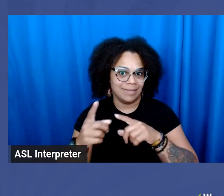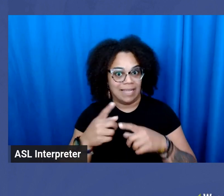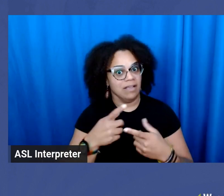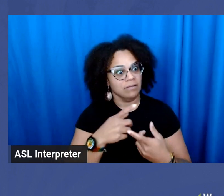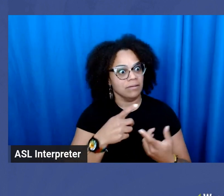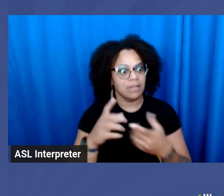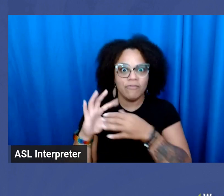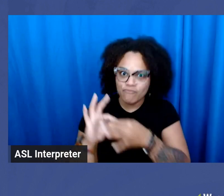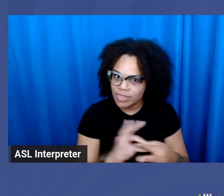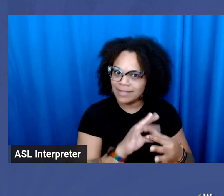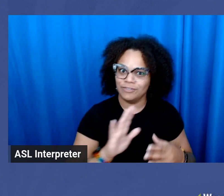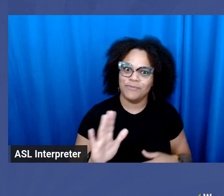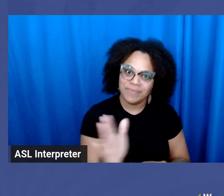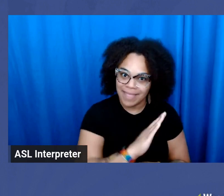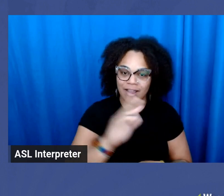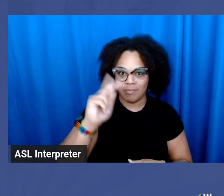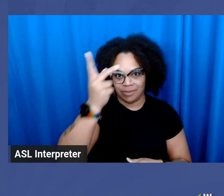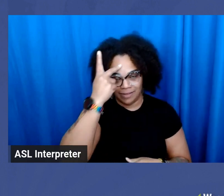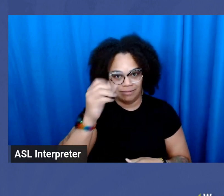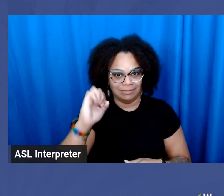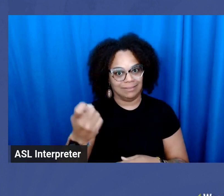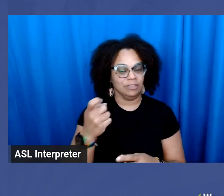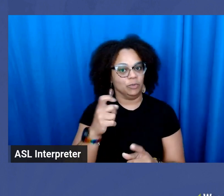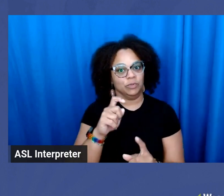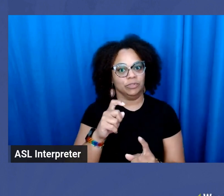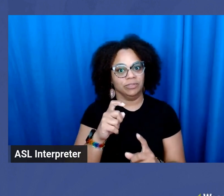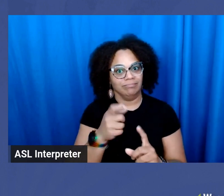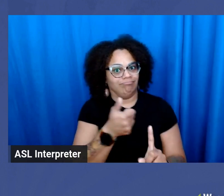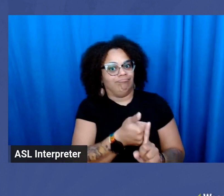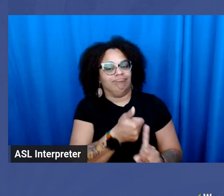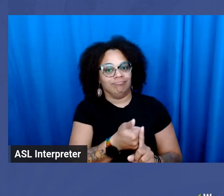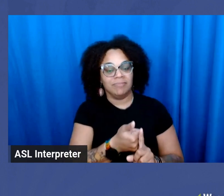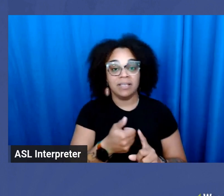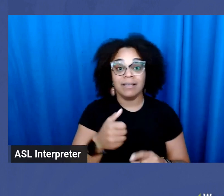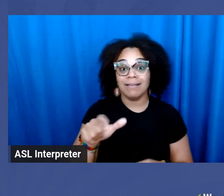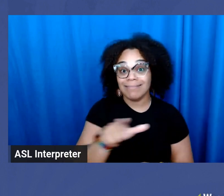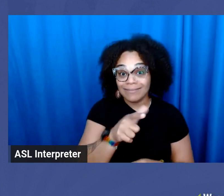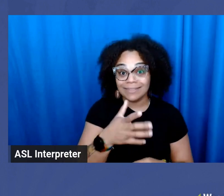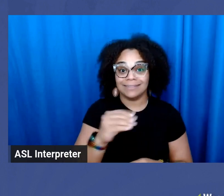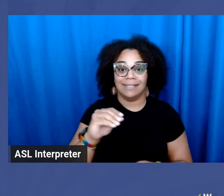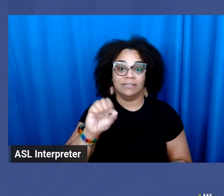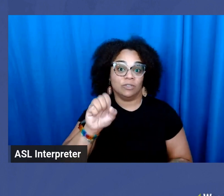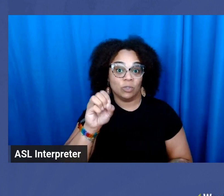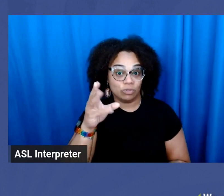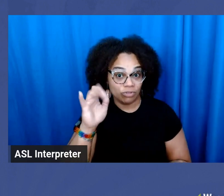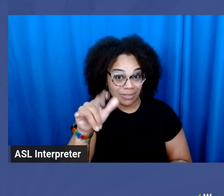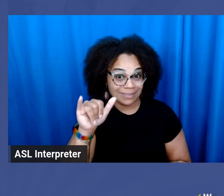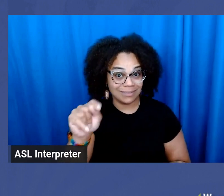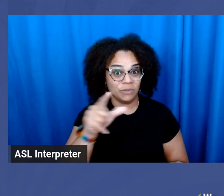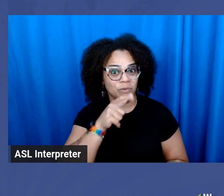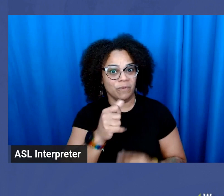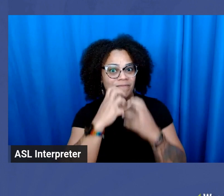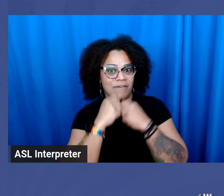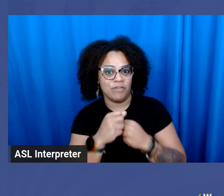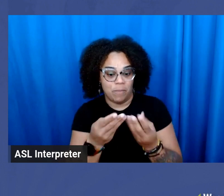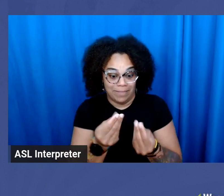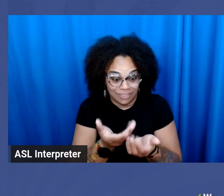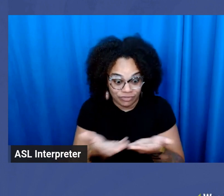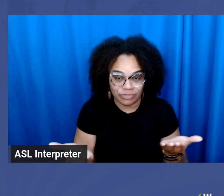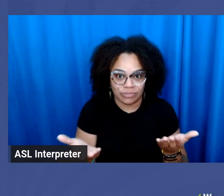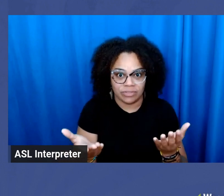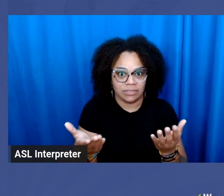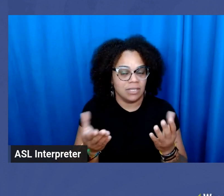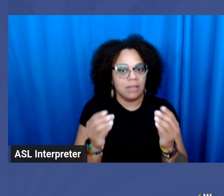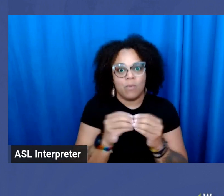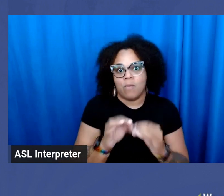This conservative morality exhibited by leftists and socialists who claim to value materialism above all else